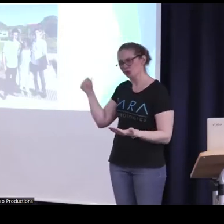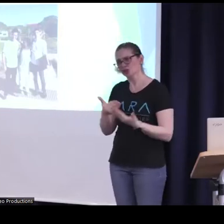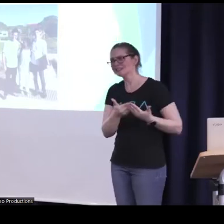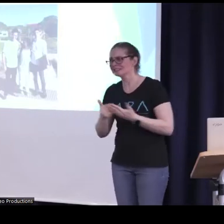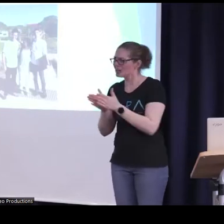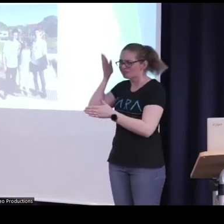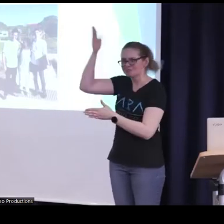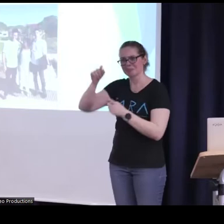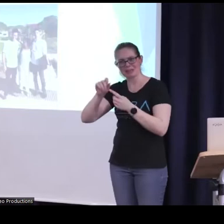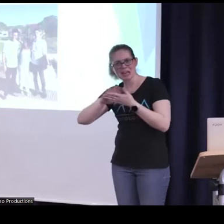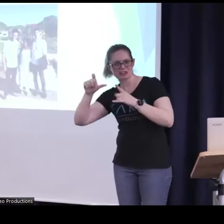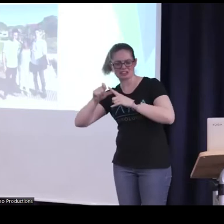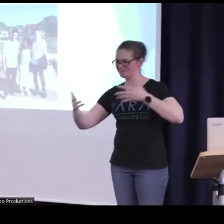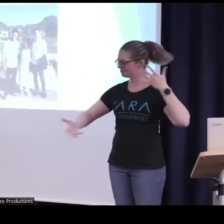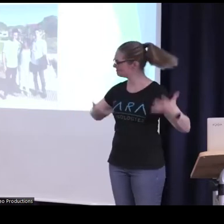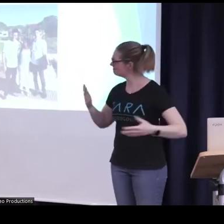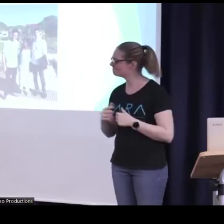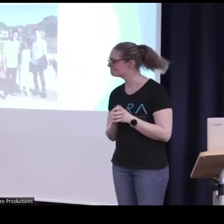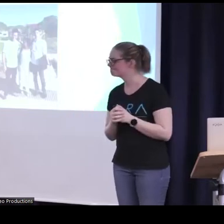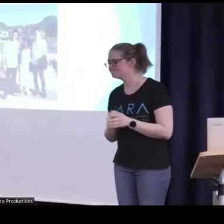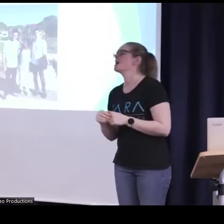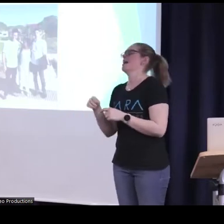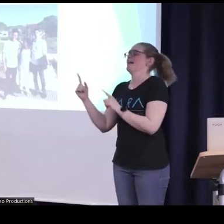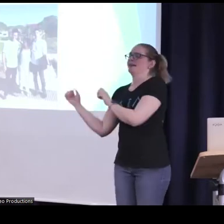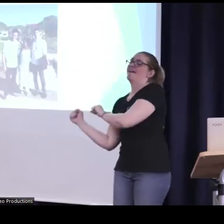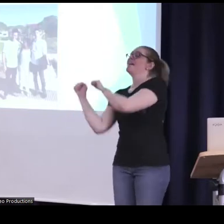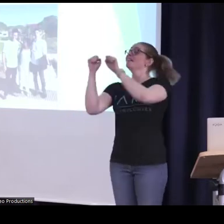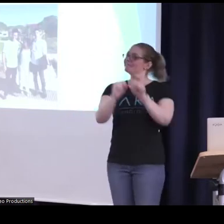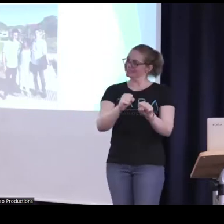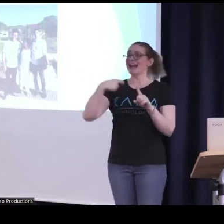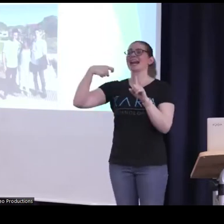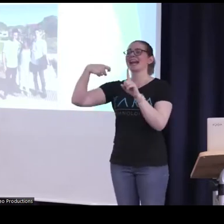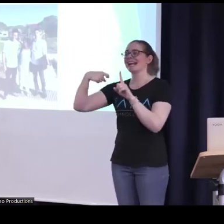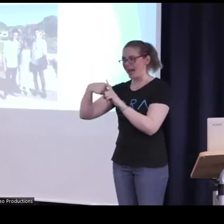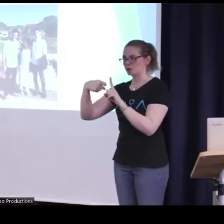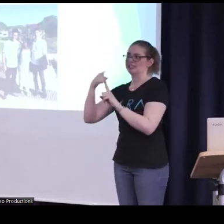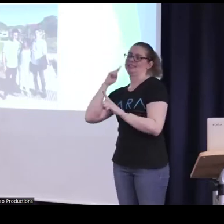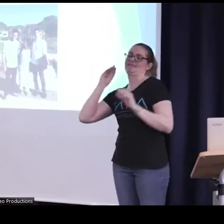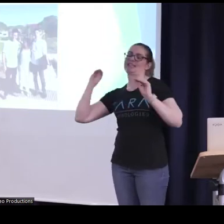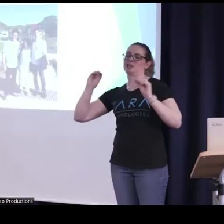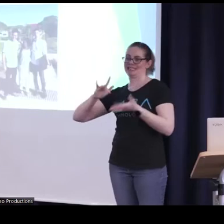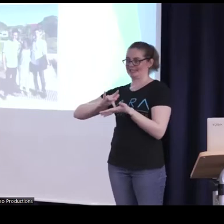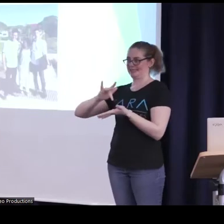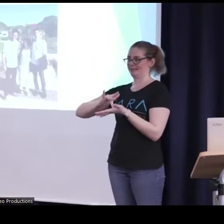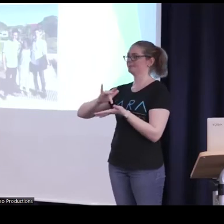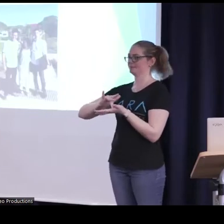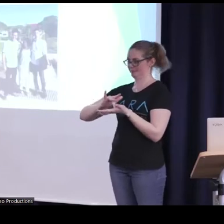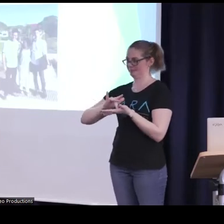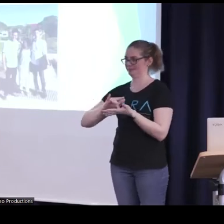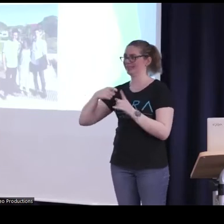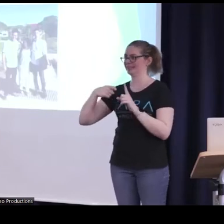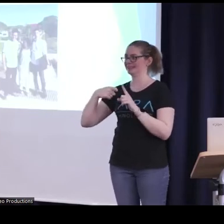that? I mean, deaf people should be studying PhDs like everybody else. So he went to